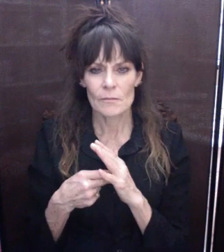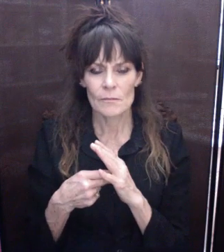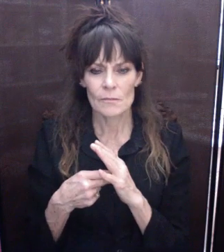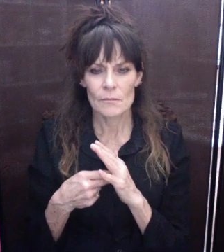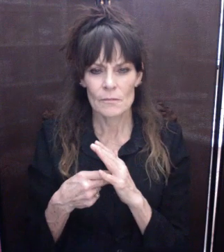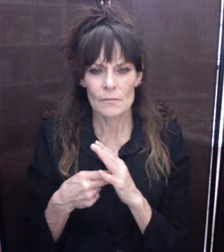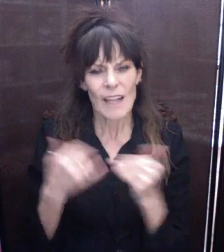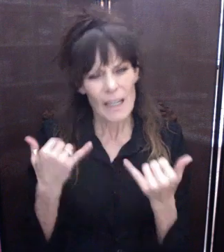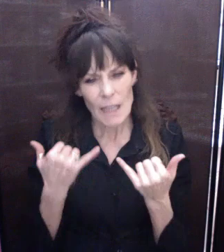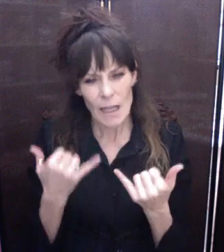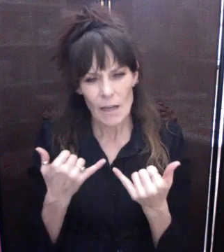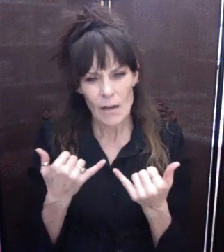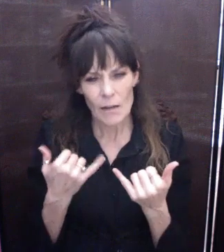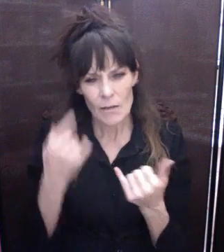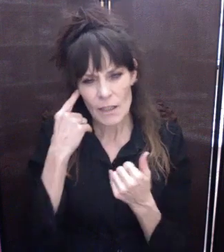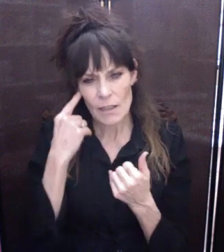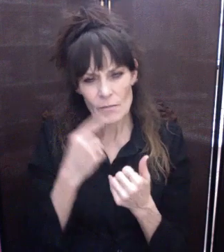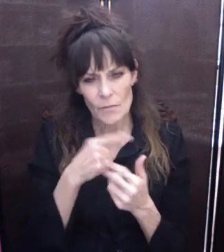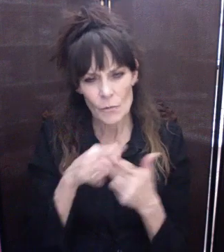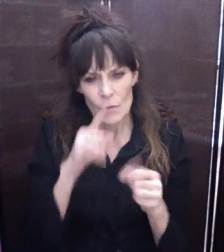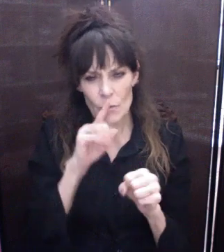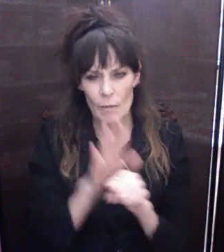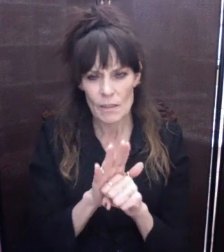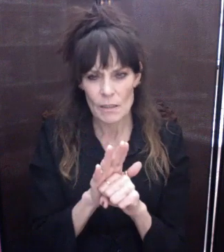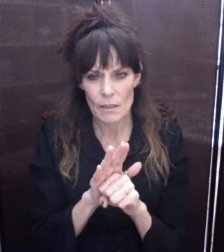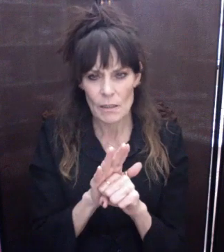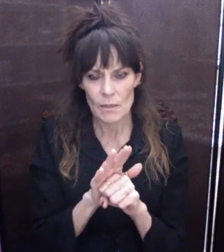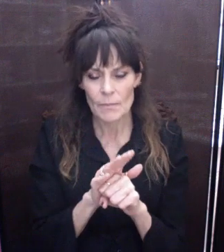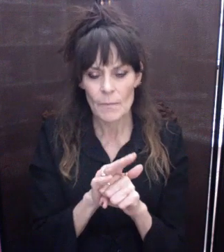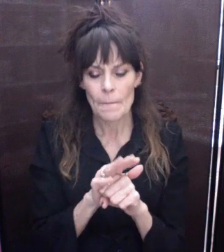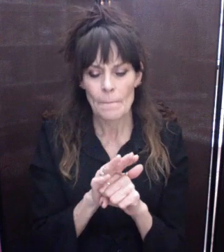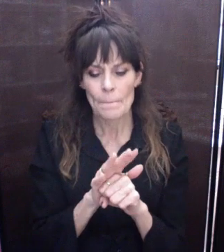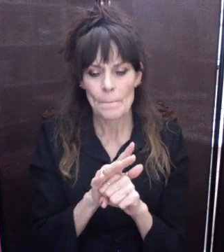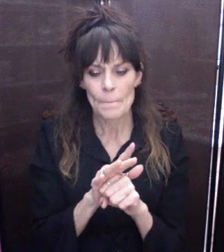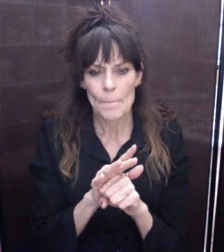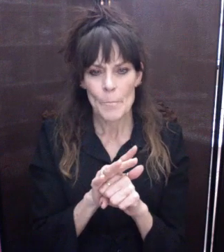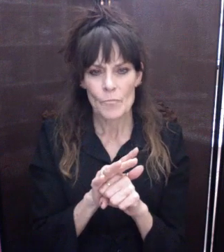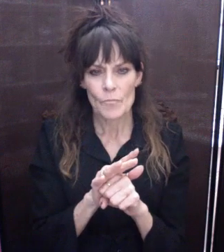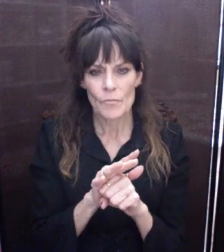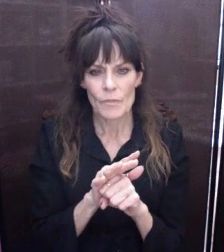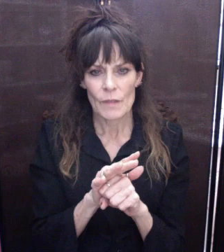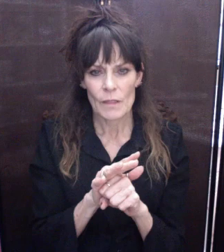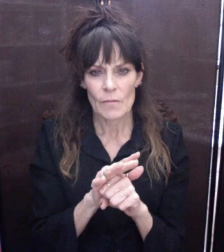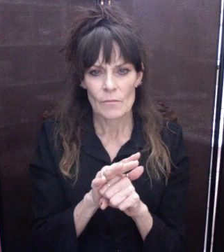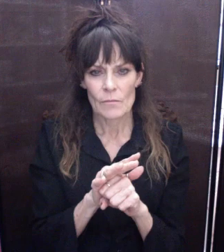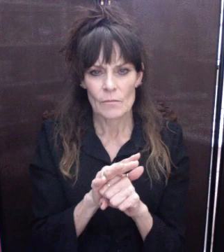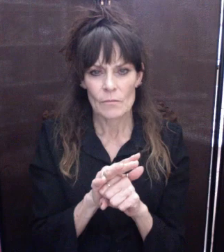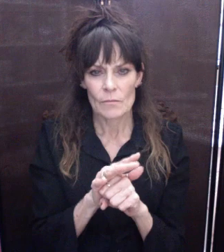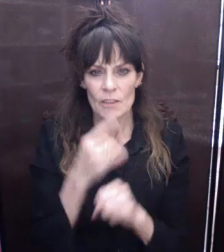now consider them 3 promises. He he told me I never had to